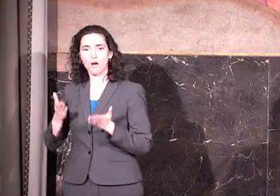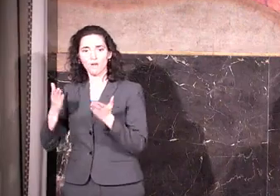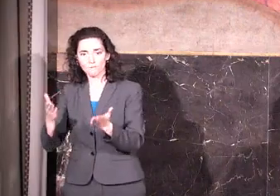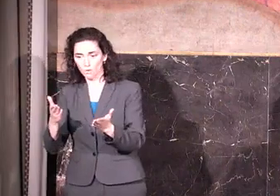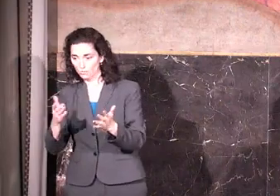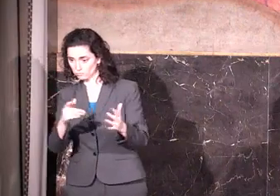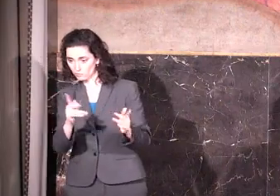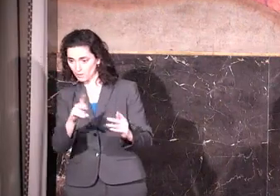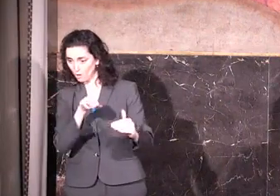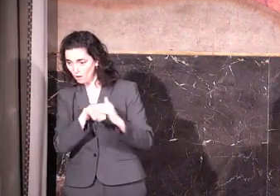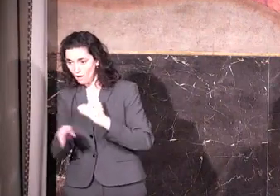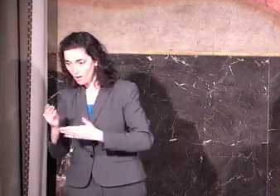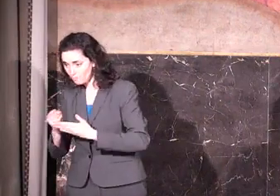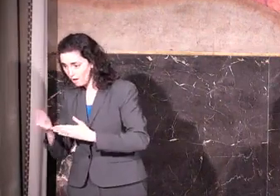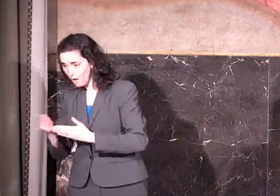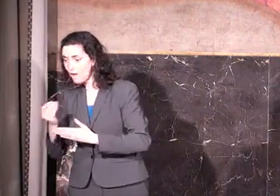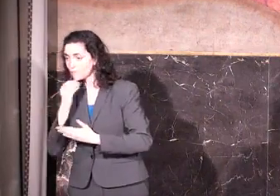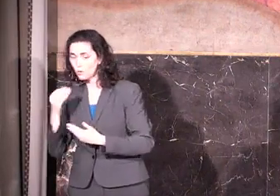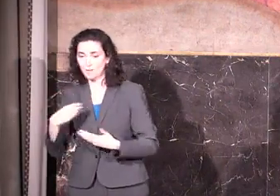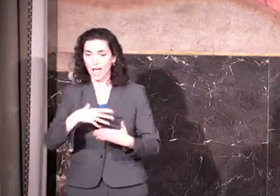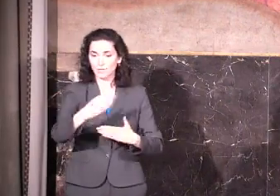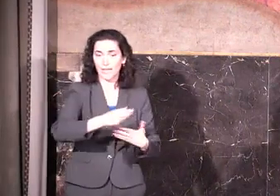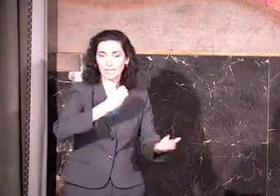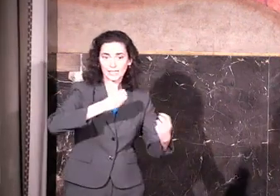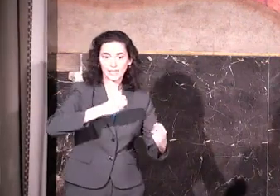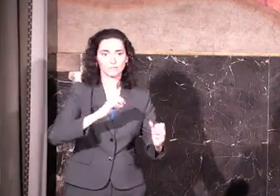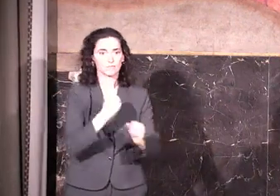their customers and did so in a safe way.